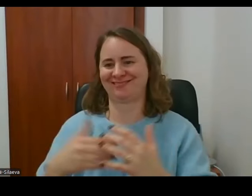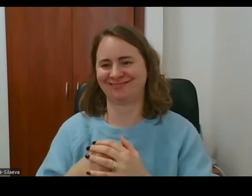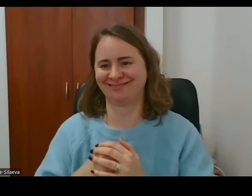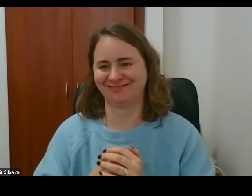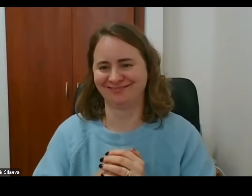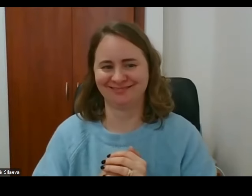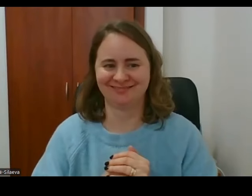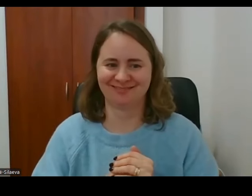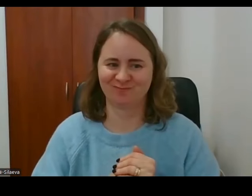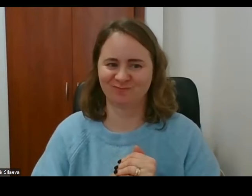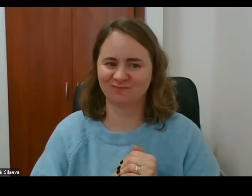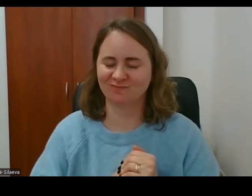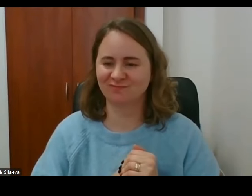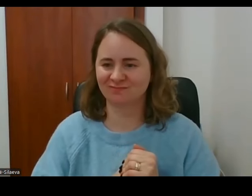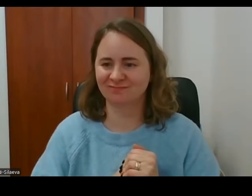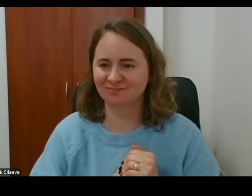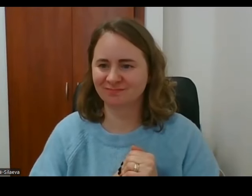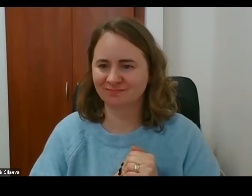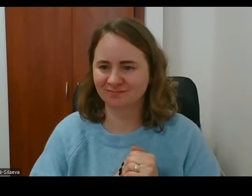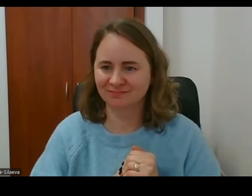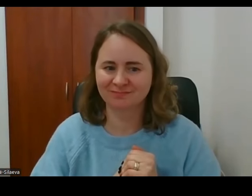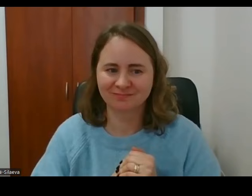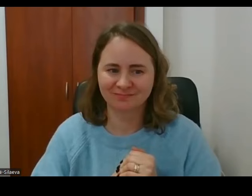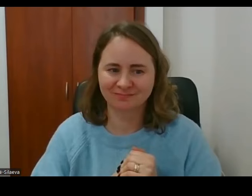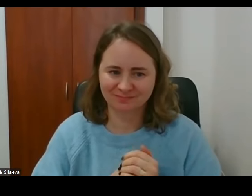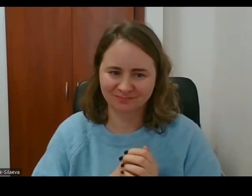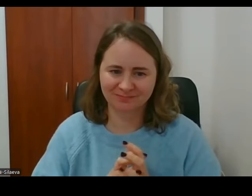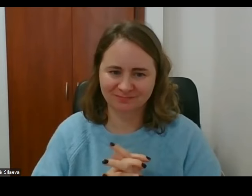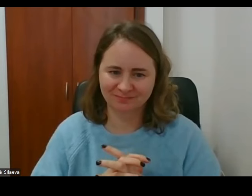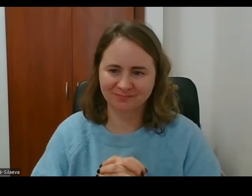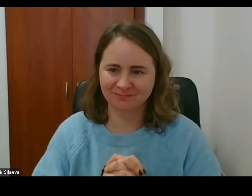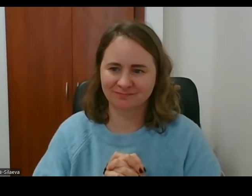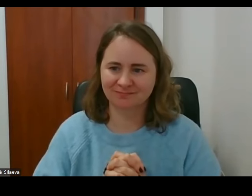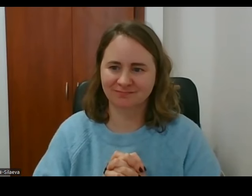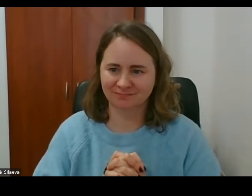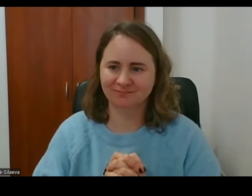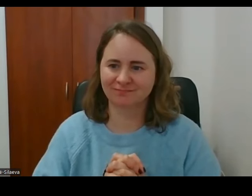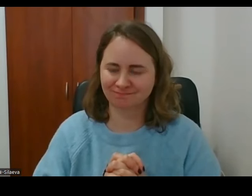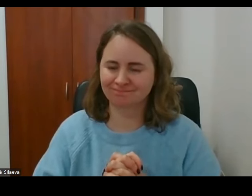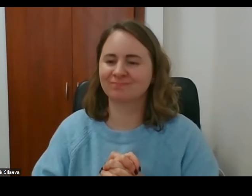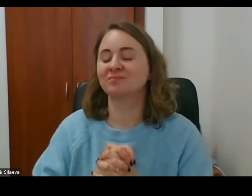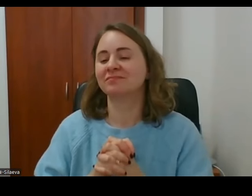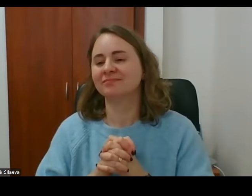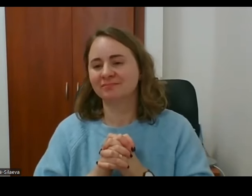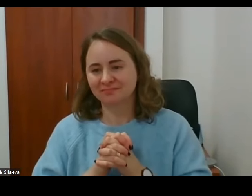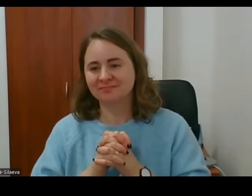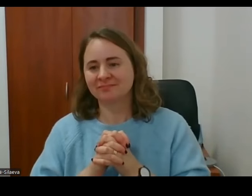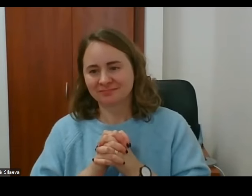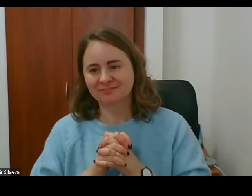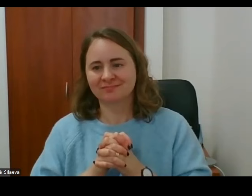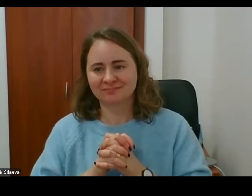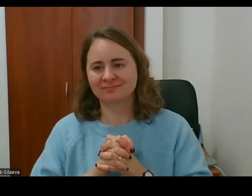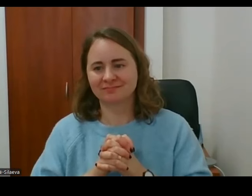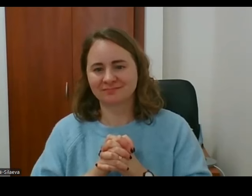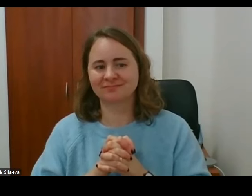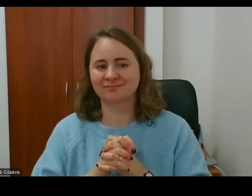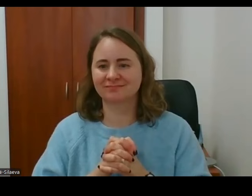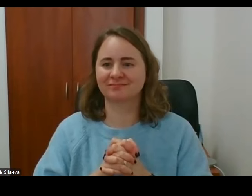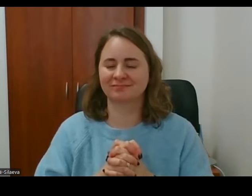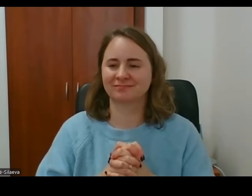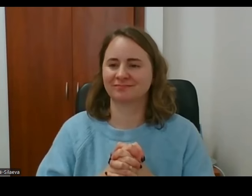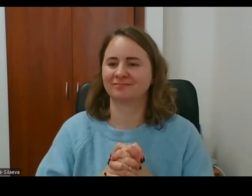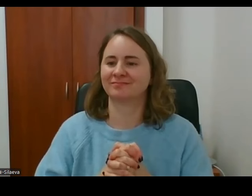languages. So the form of language, not its substance. It can be vocal, it can be oral, sorry, it